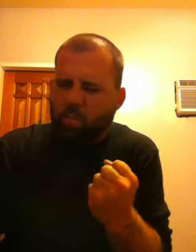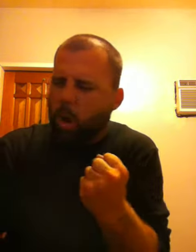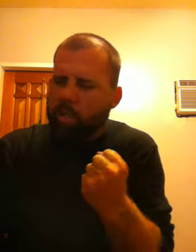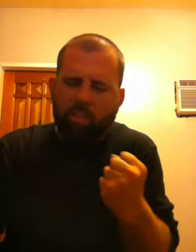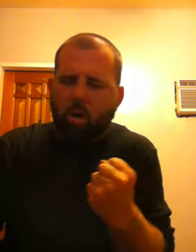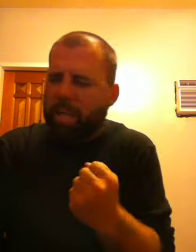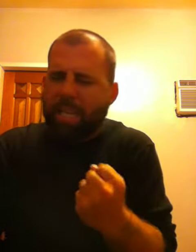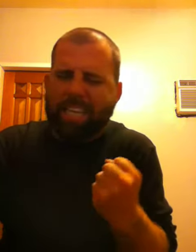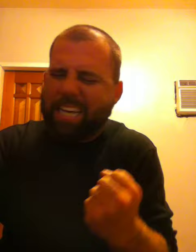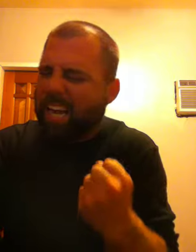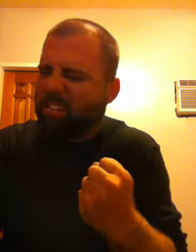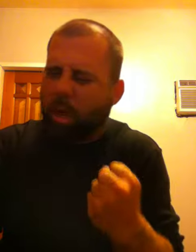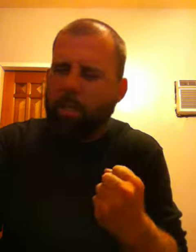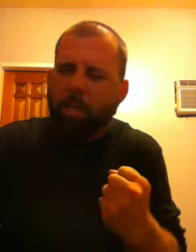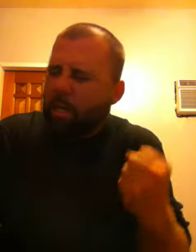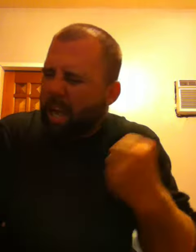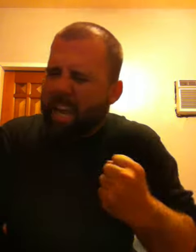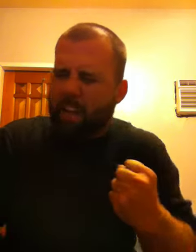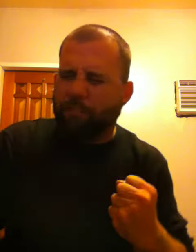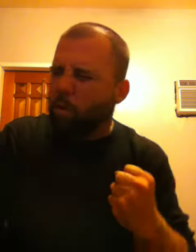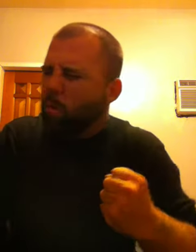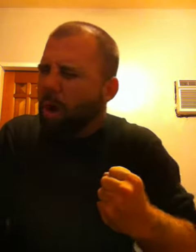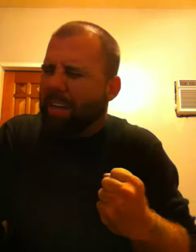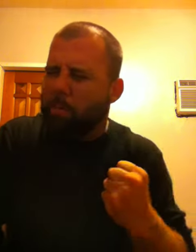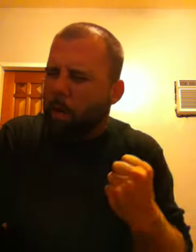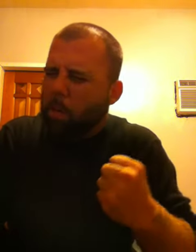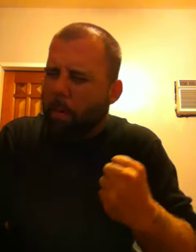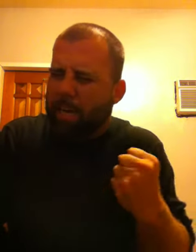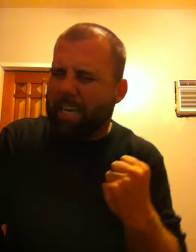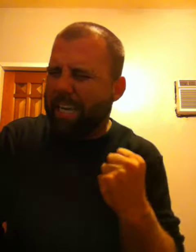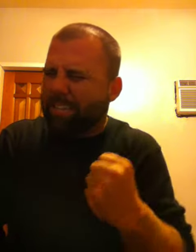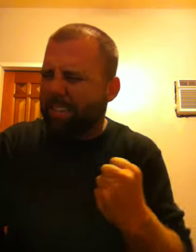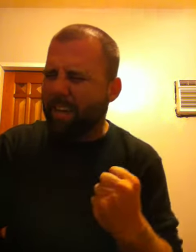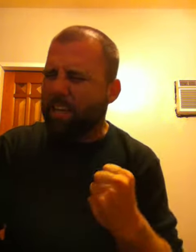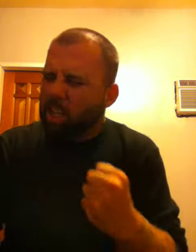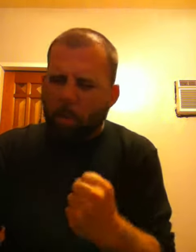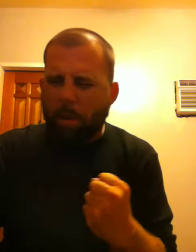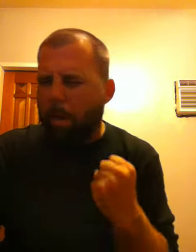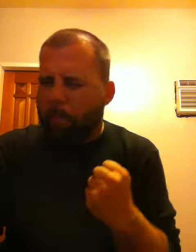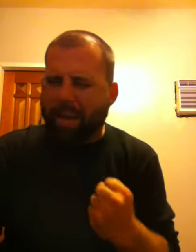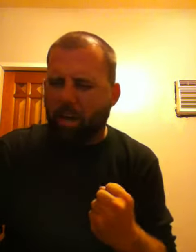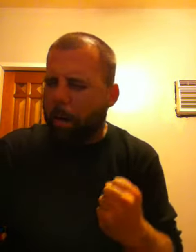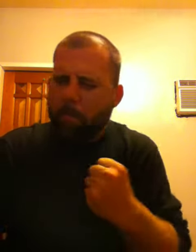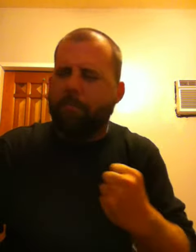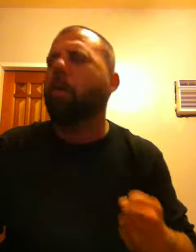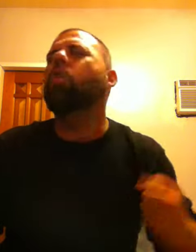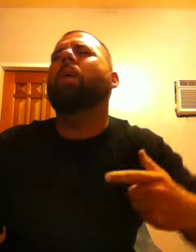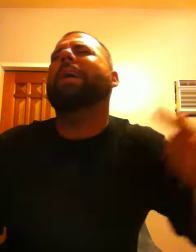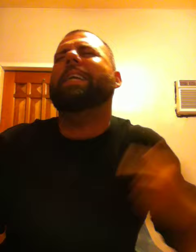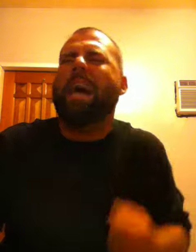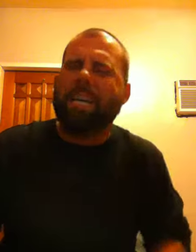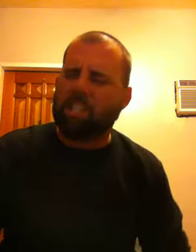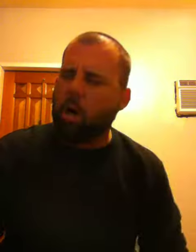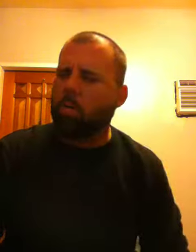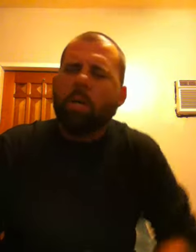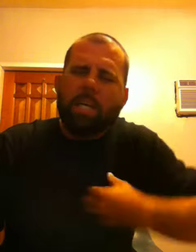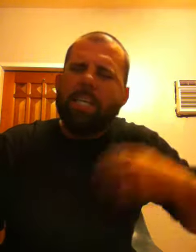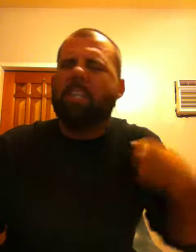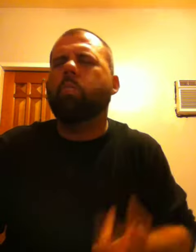walkin', talkin' like they got somethin' And full of rocks, boy, you better get somethin' You better pack up before you recognize your Missing